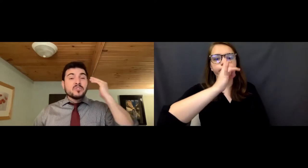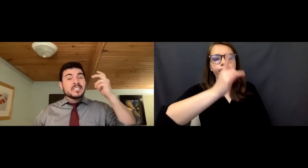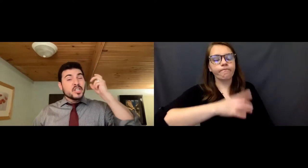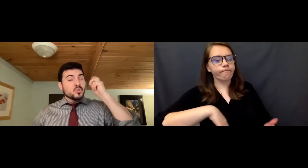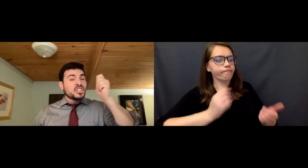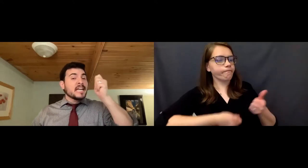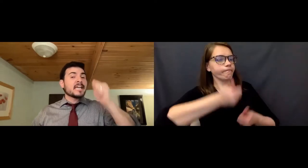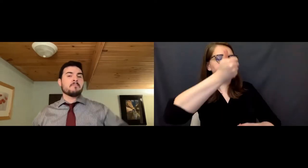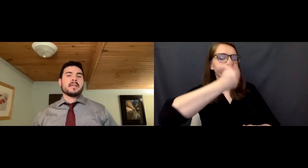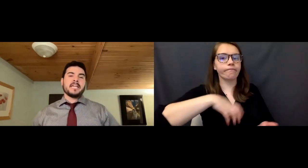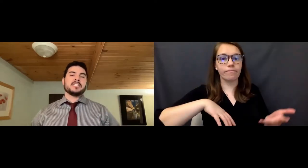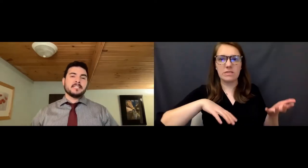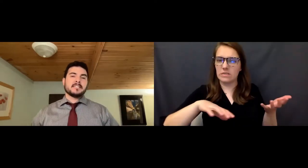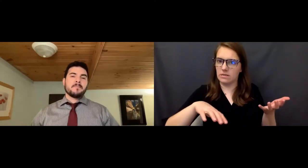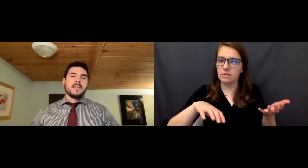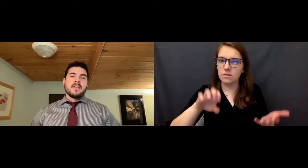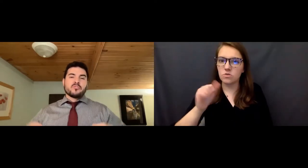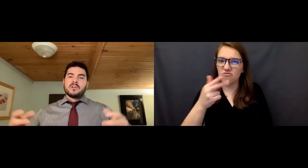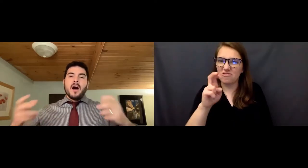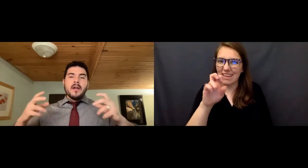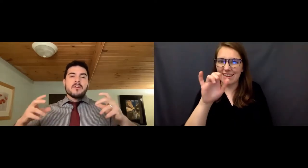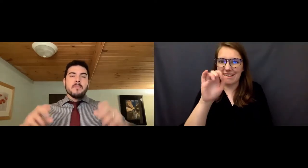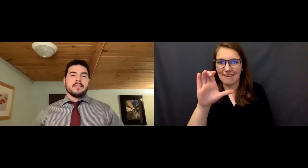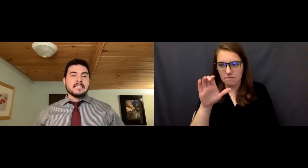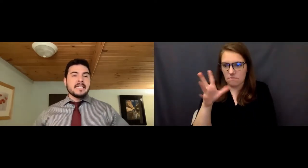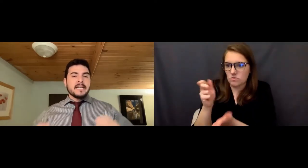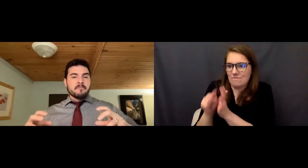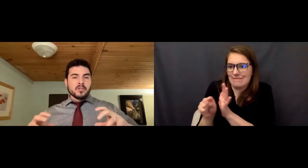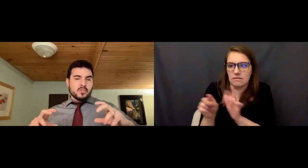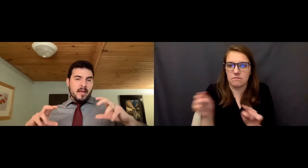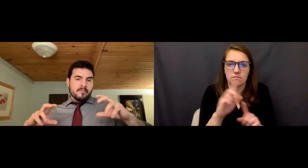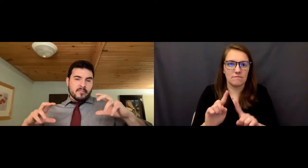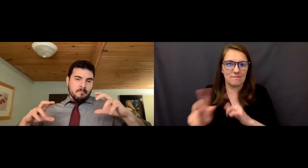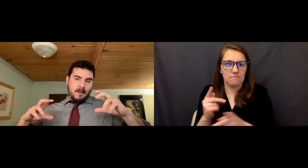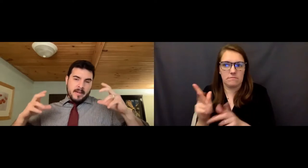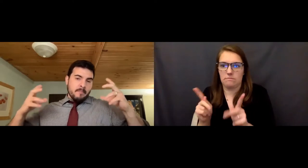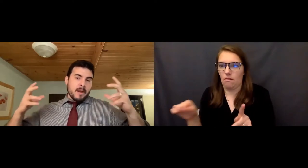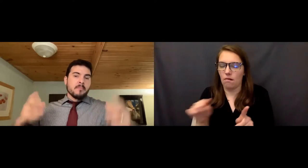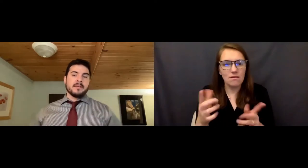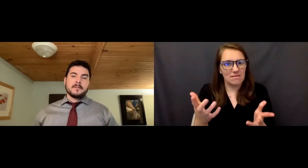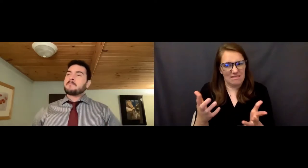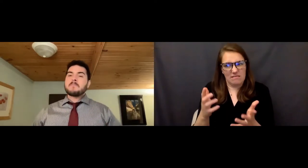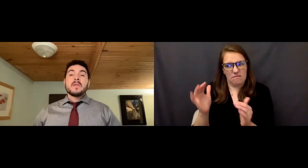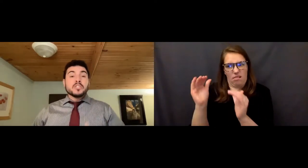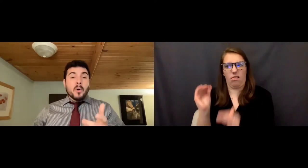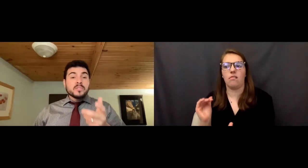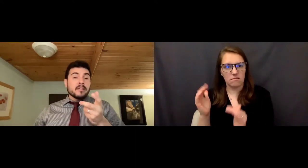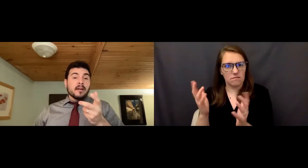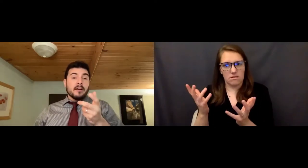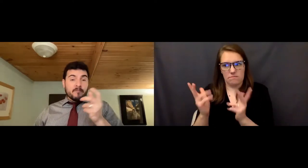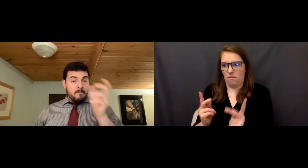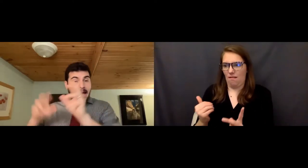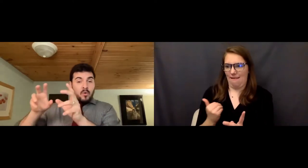not dangerously eugenic implications that threaten to undermine the dignity of persons who have some kind of impairment.